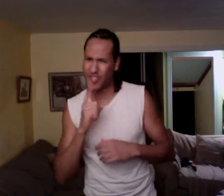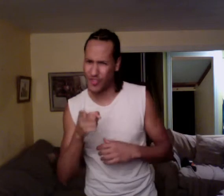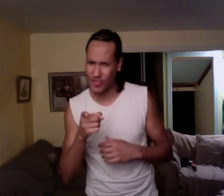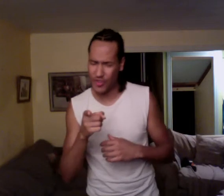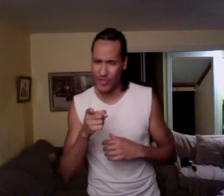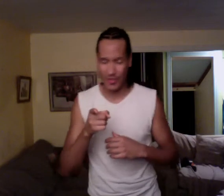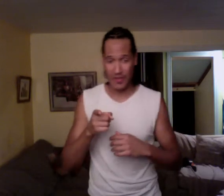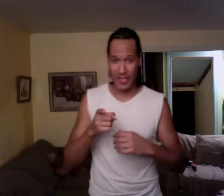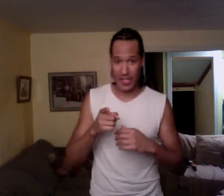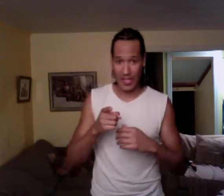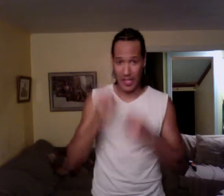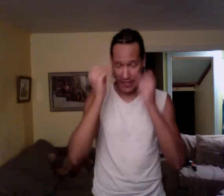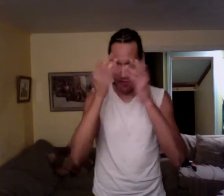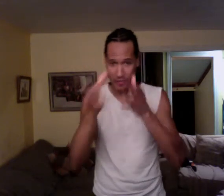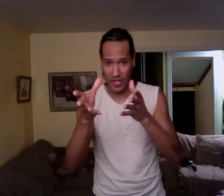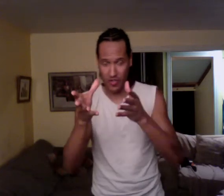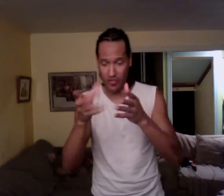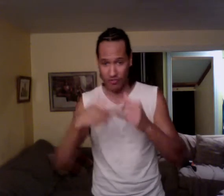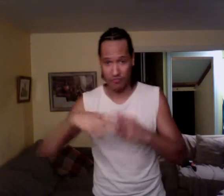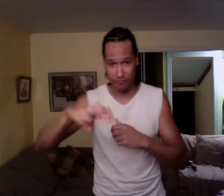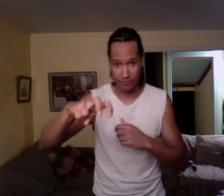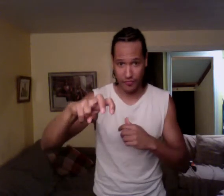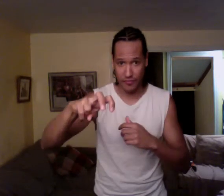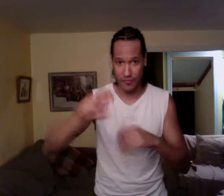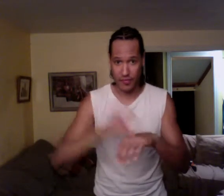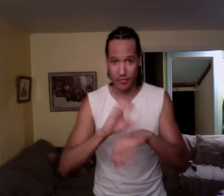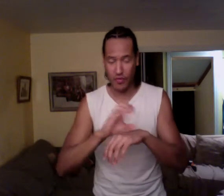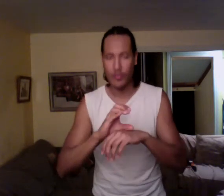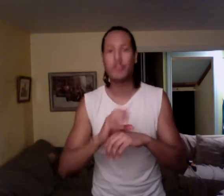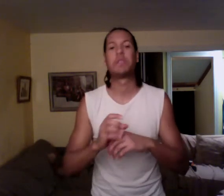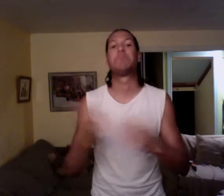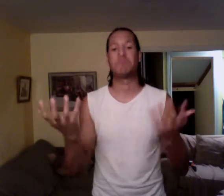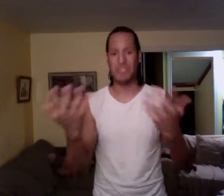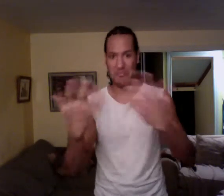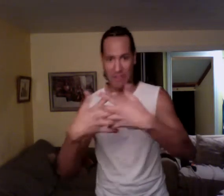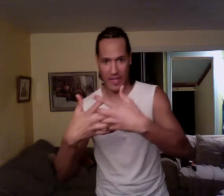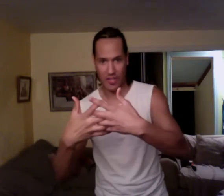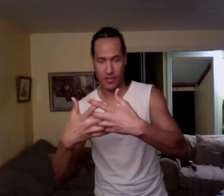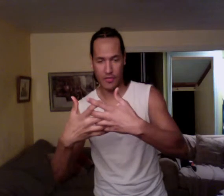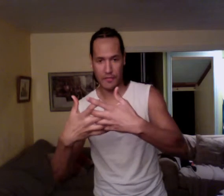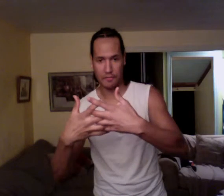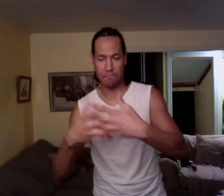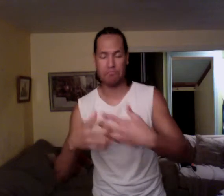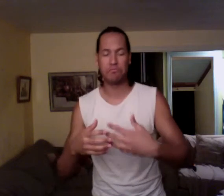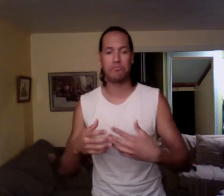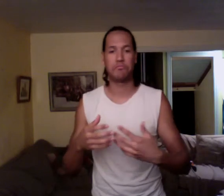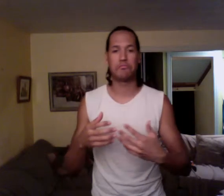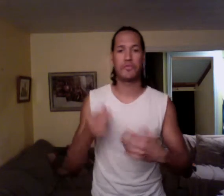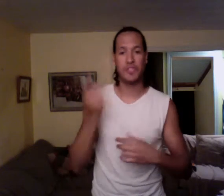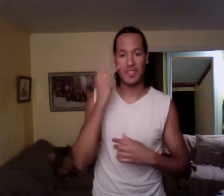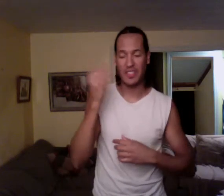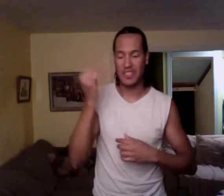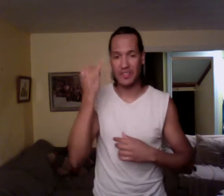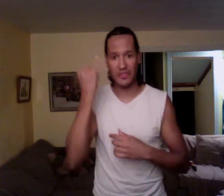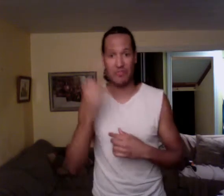inputted actually matches what is supposed to be there, so that you haven't done something in error. Then